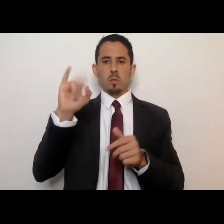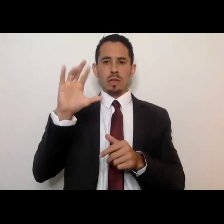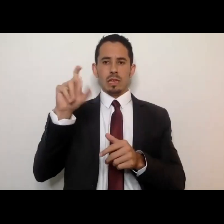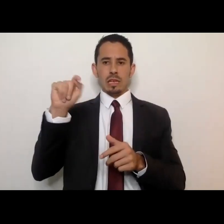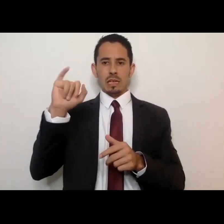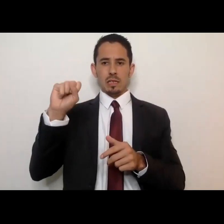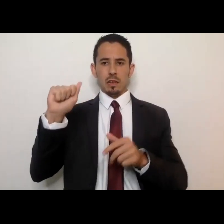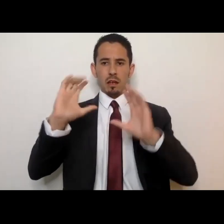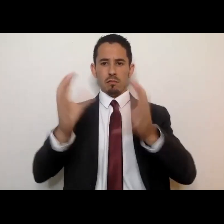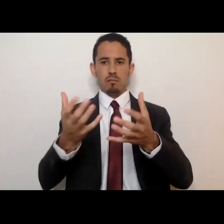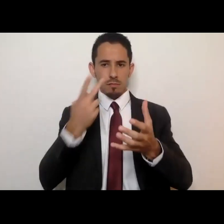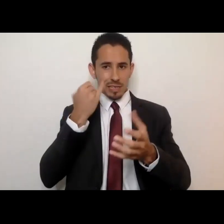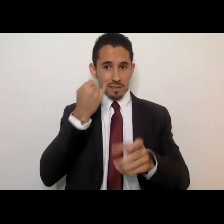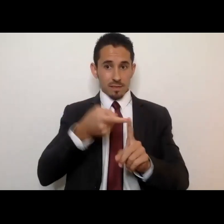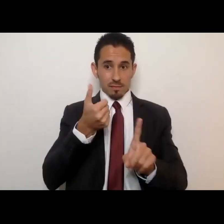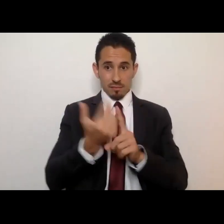series.